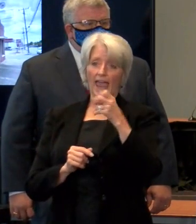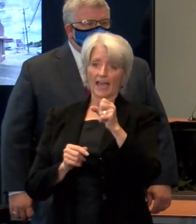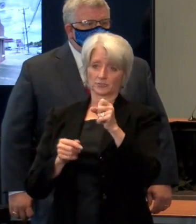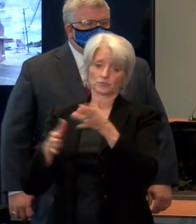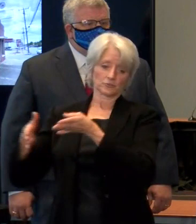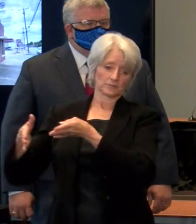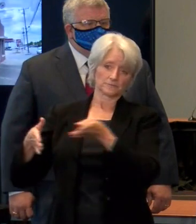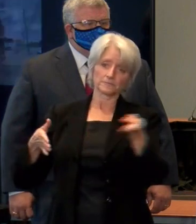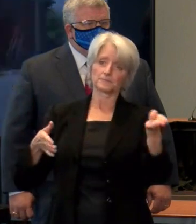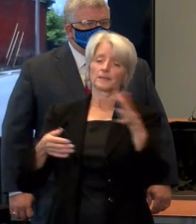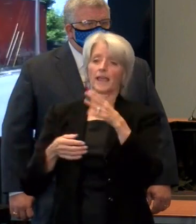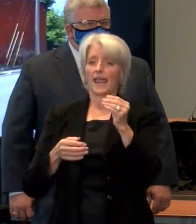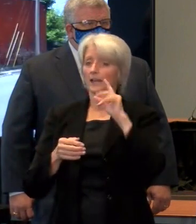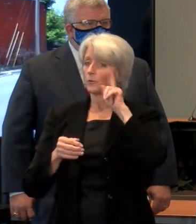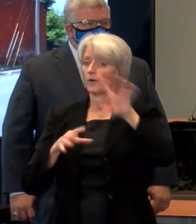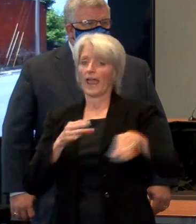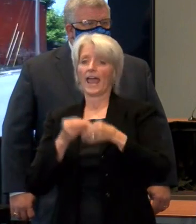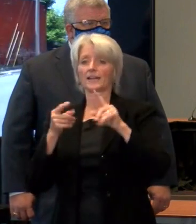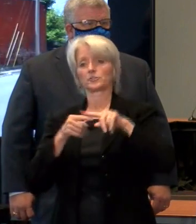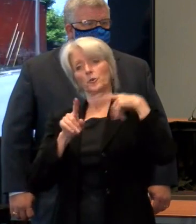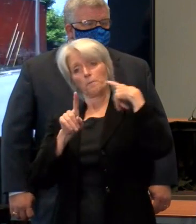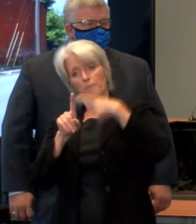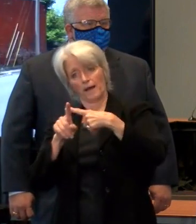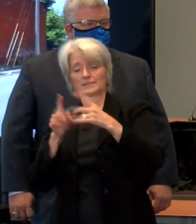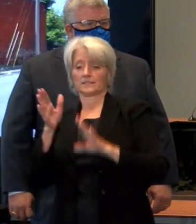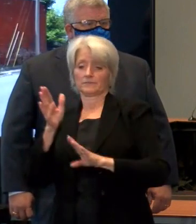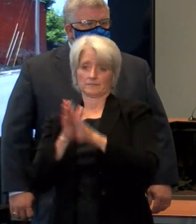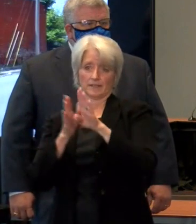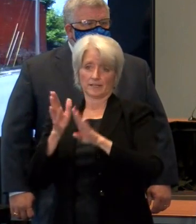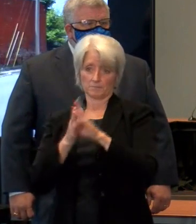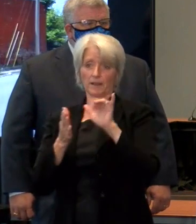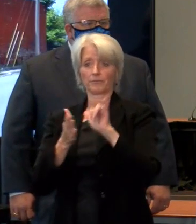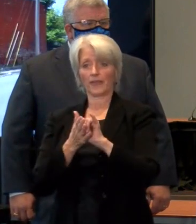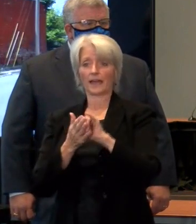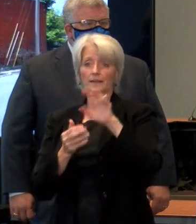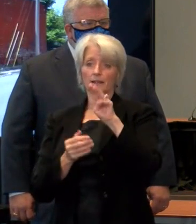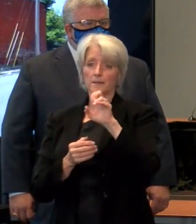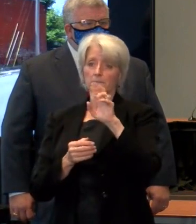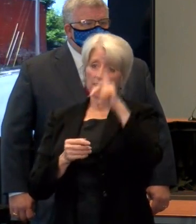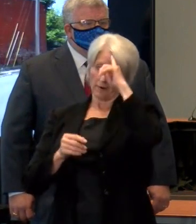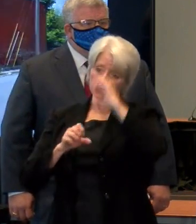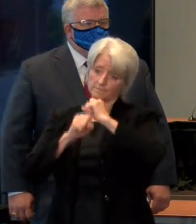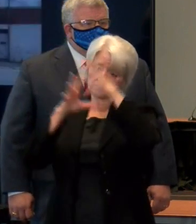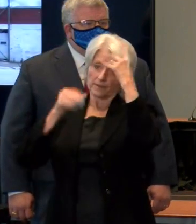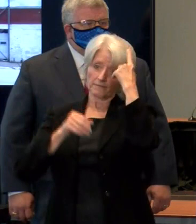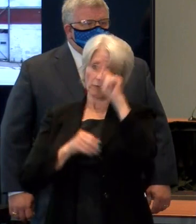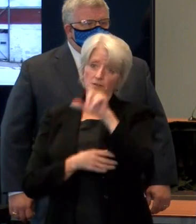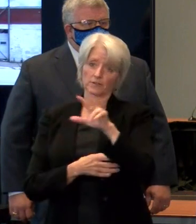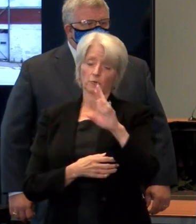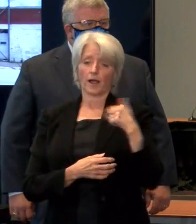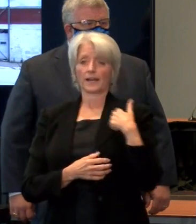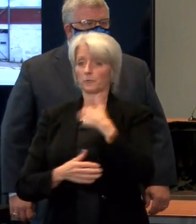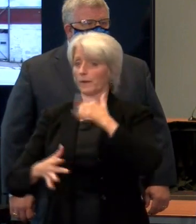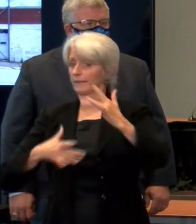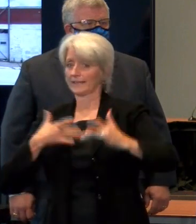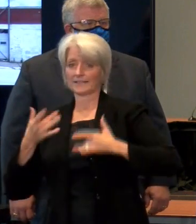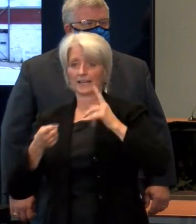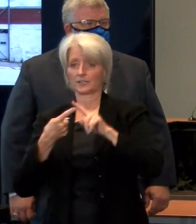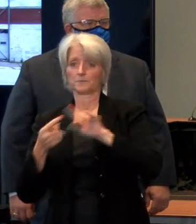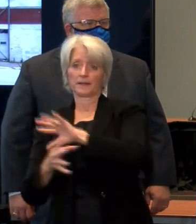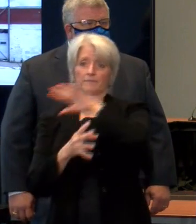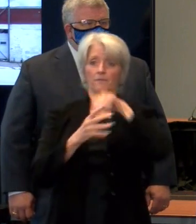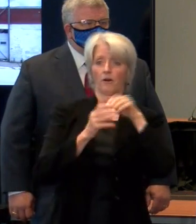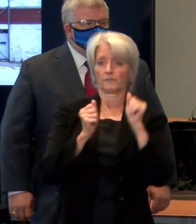to the positive development the mayor sees for this part of Little Rock, and we are excited to be a part of these